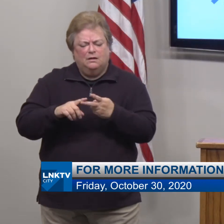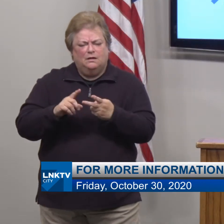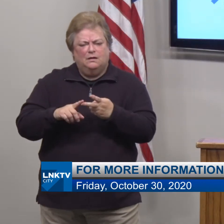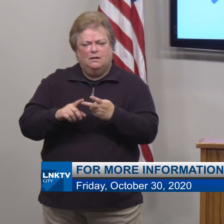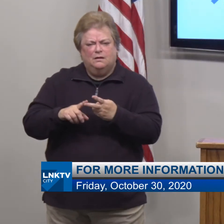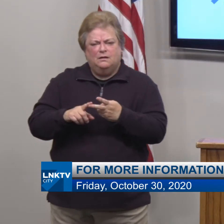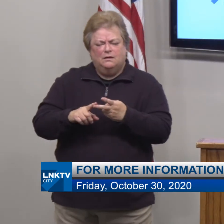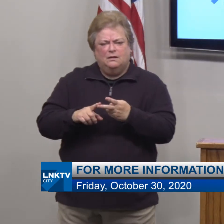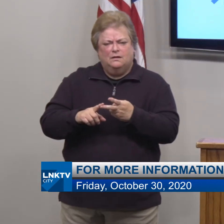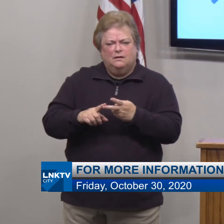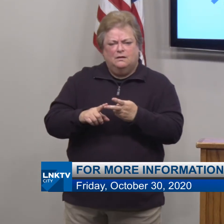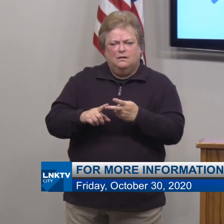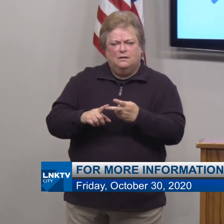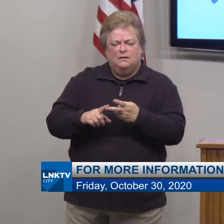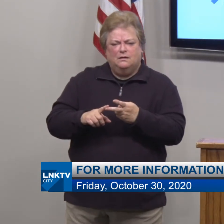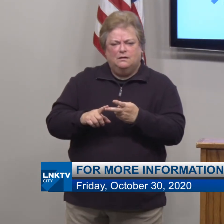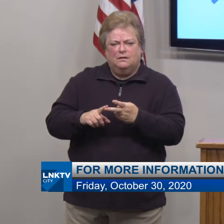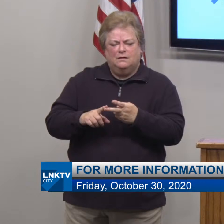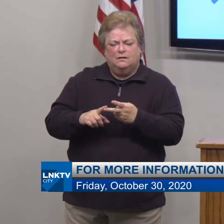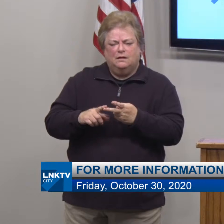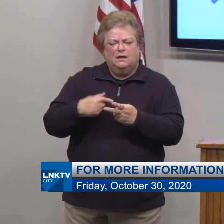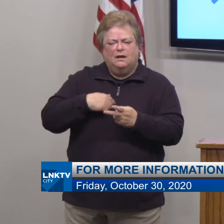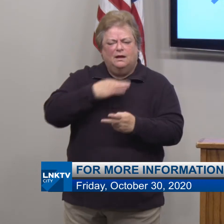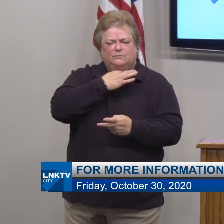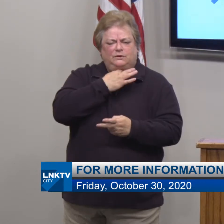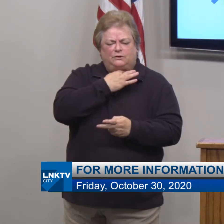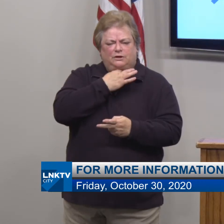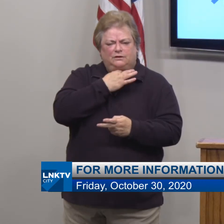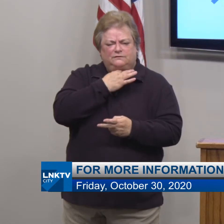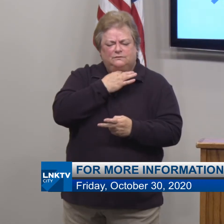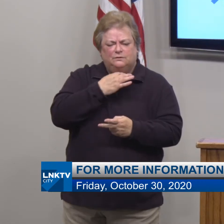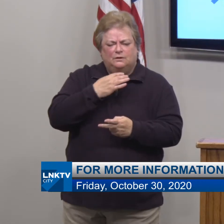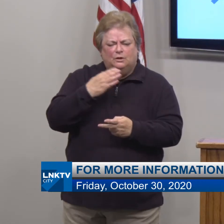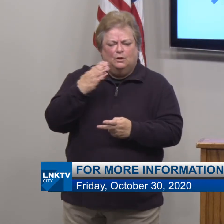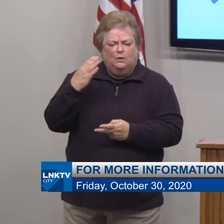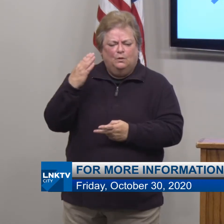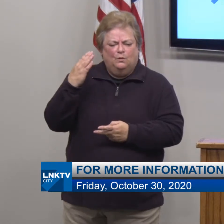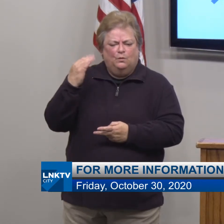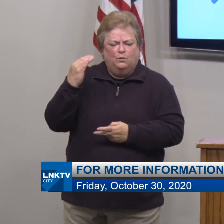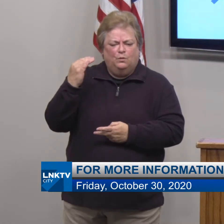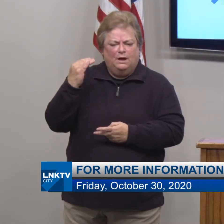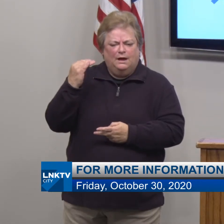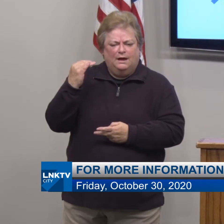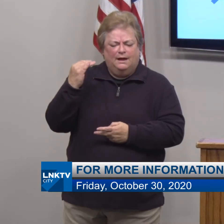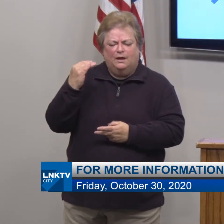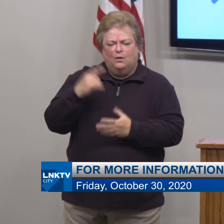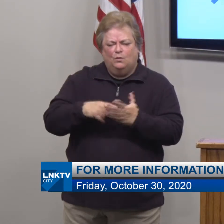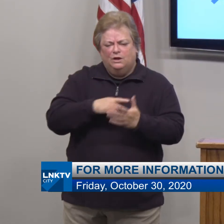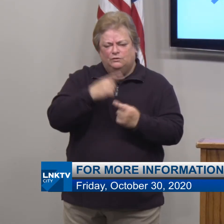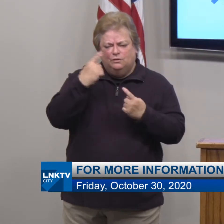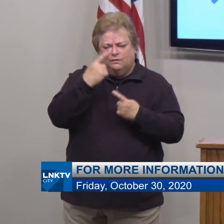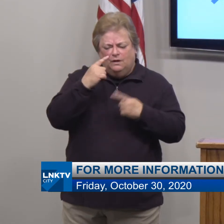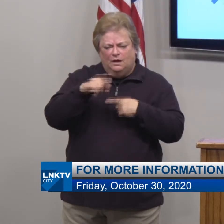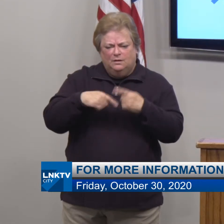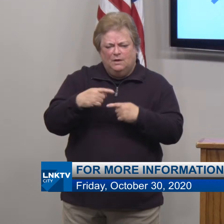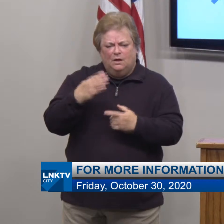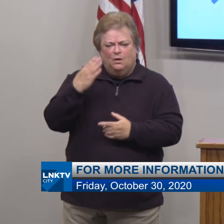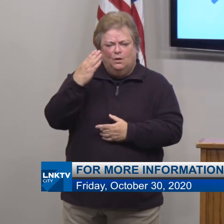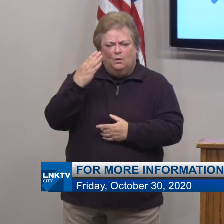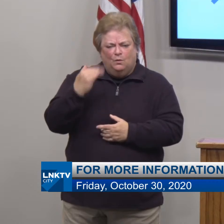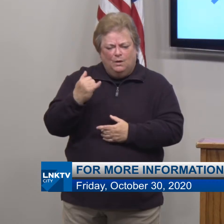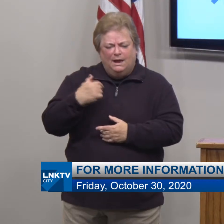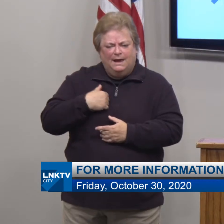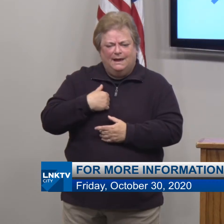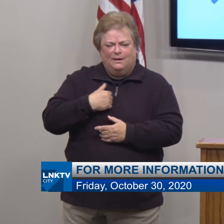also, I'll just go ahead and give you the second one now. I'm just curious as to why, or what your thought is as to why we can't seem to